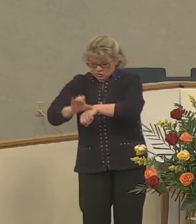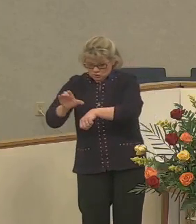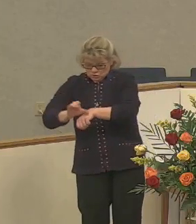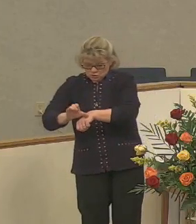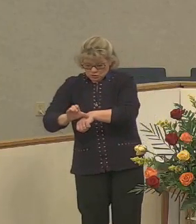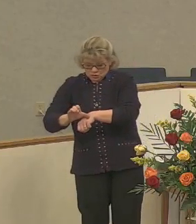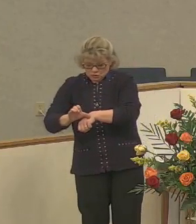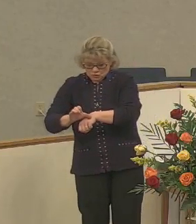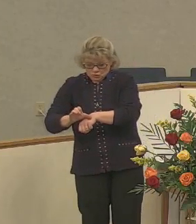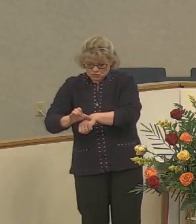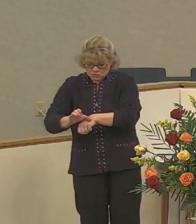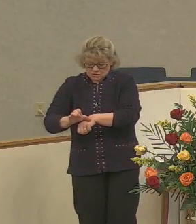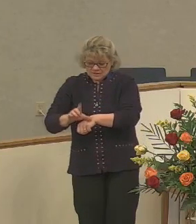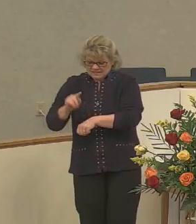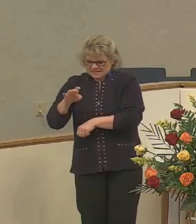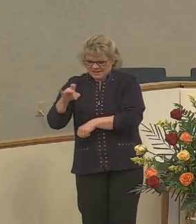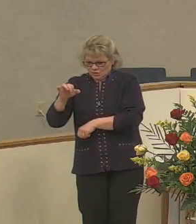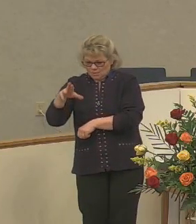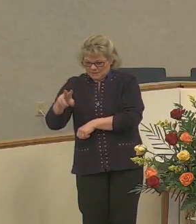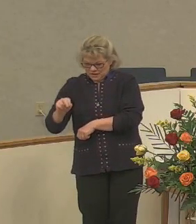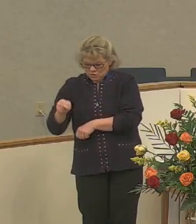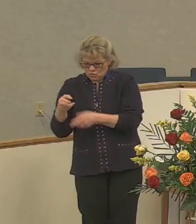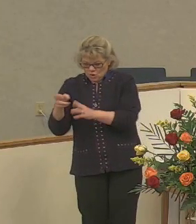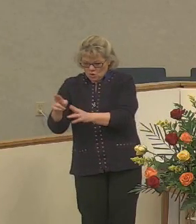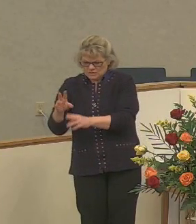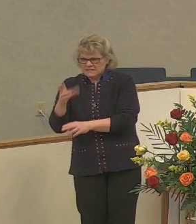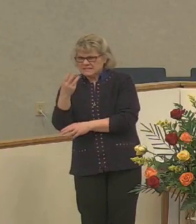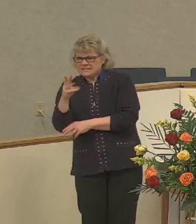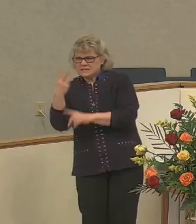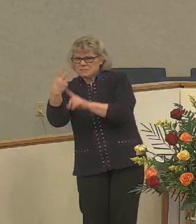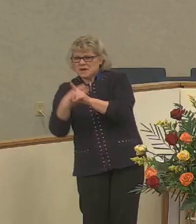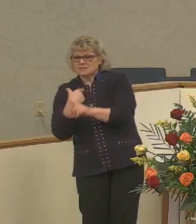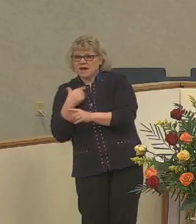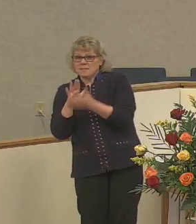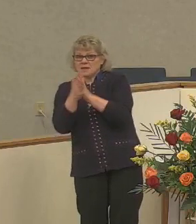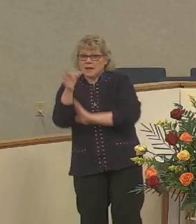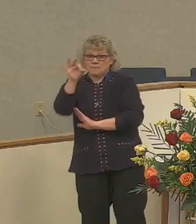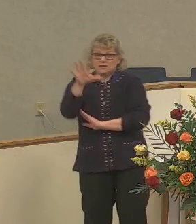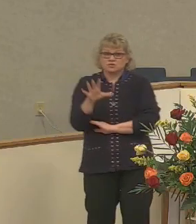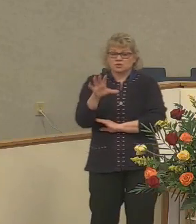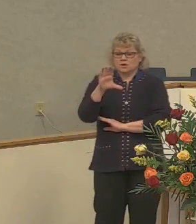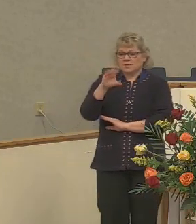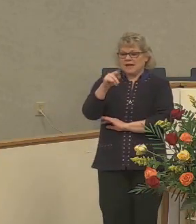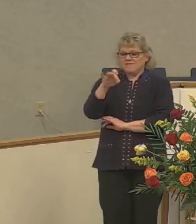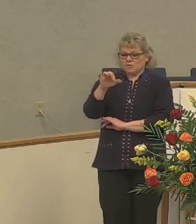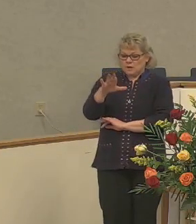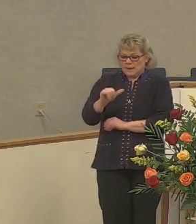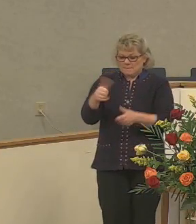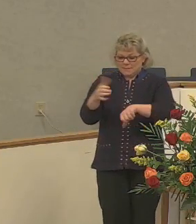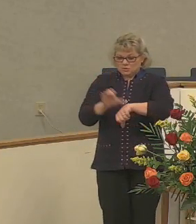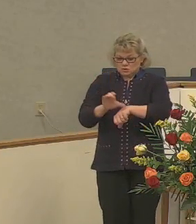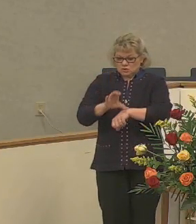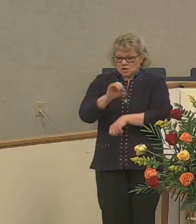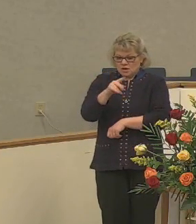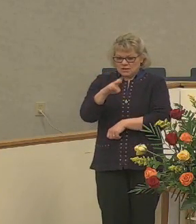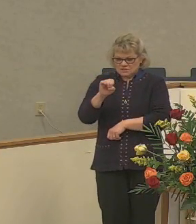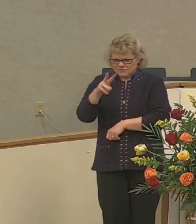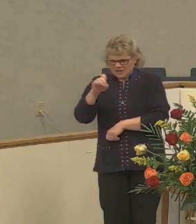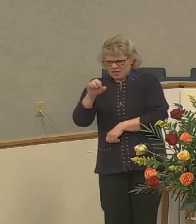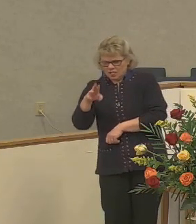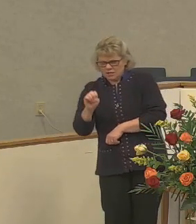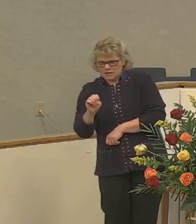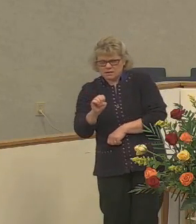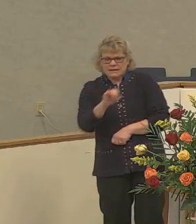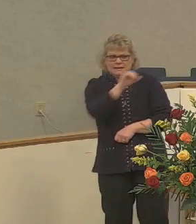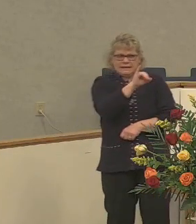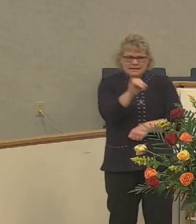on Tiedemann Road. After some 16 months, I was called to pastor the Calvary Baptist Church in Connersville, Indiana, where I